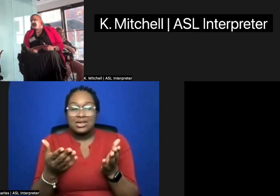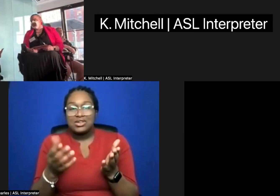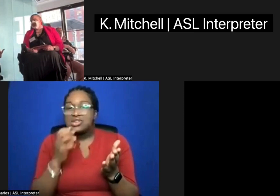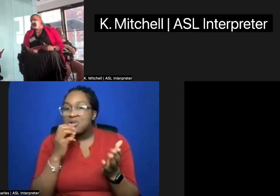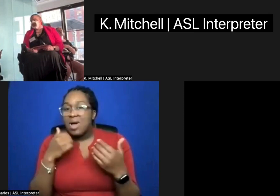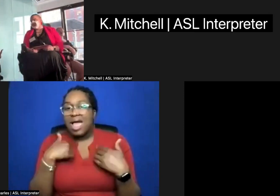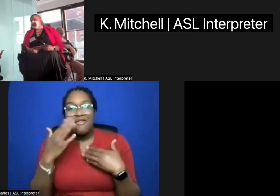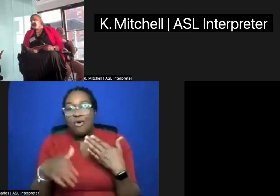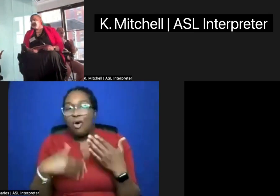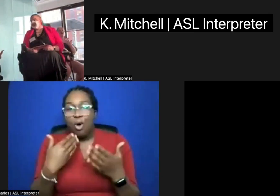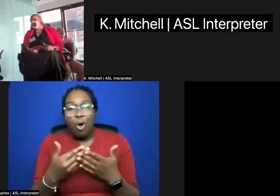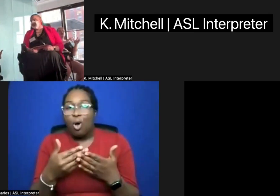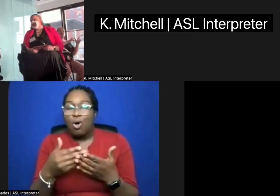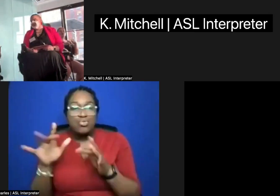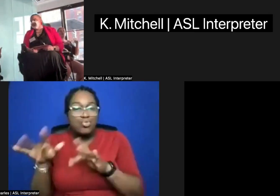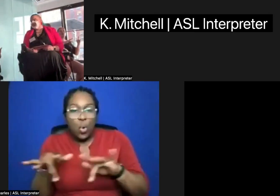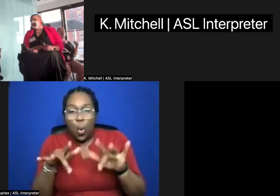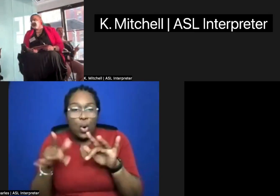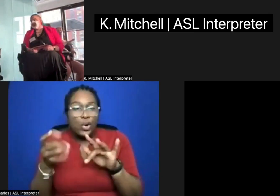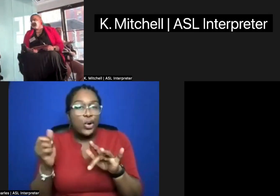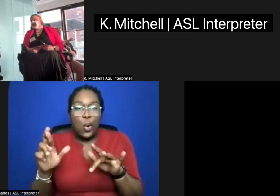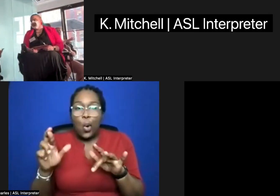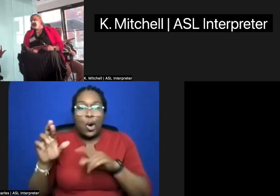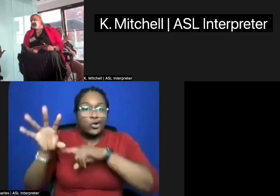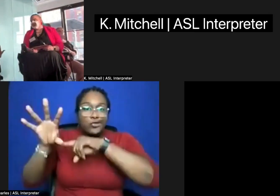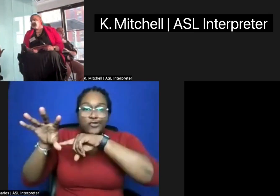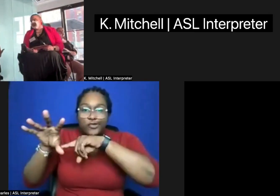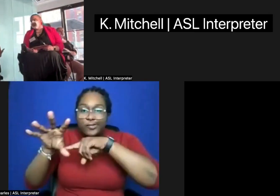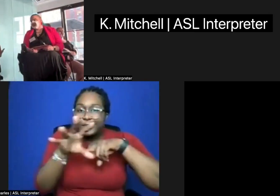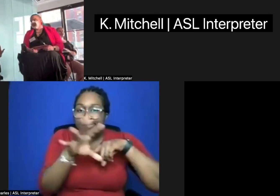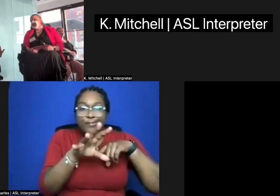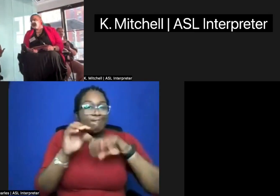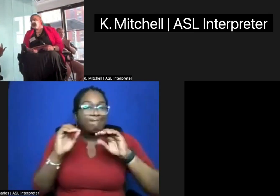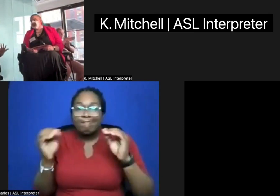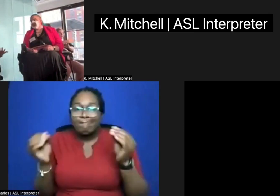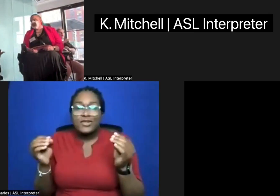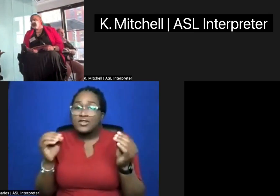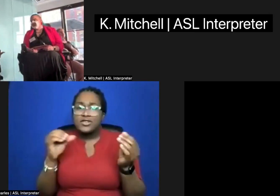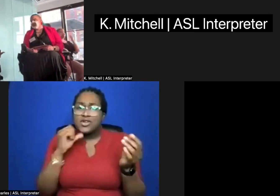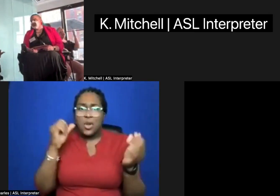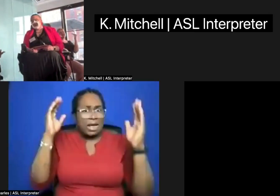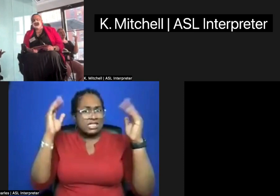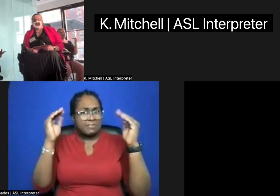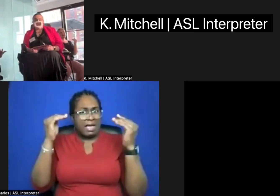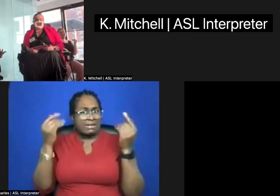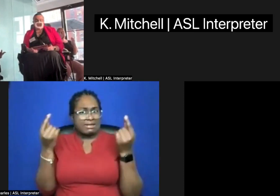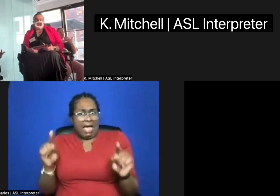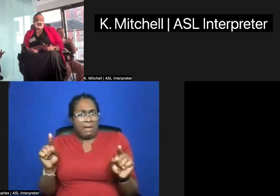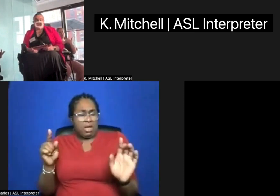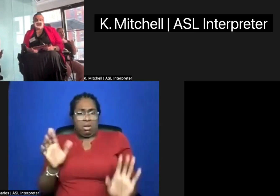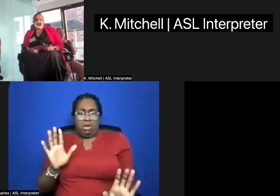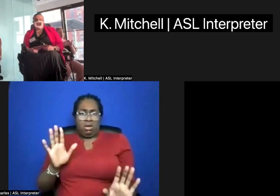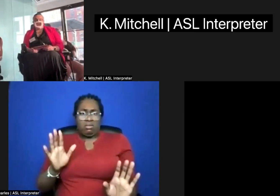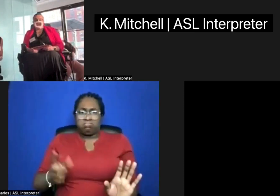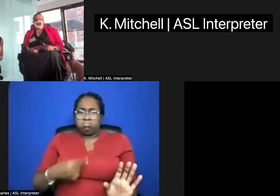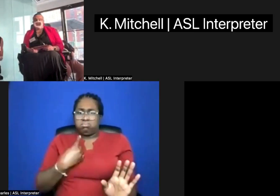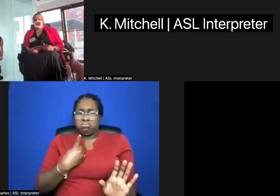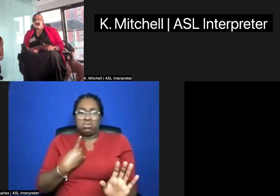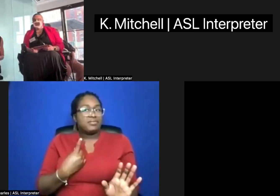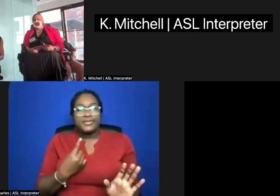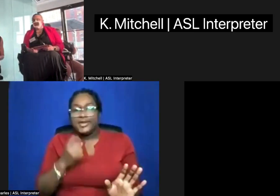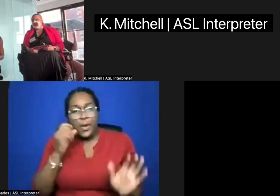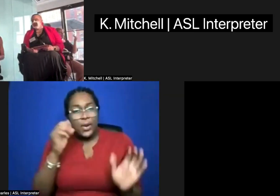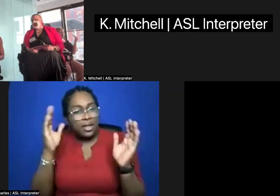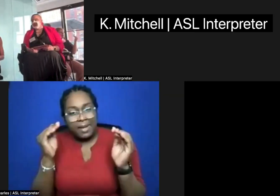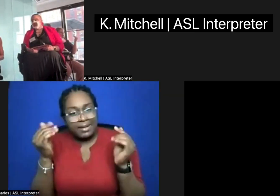of the recordings or all the camera footage or anything, because I never anticipate someone to discriminate against me. So I'm not,